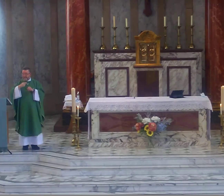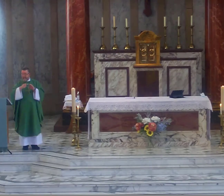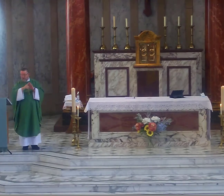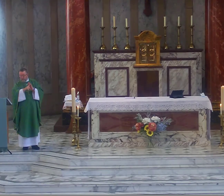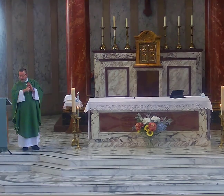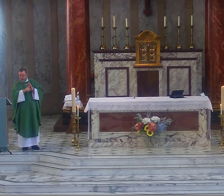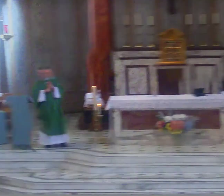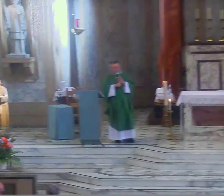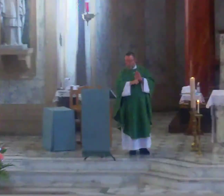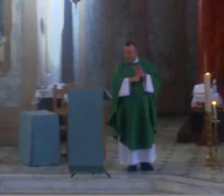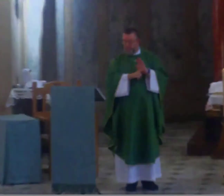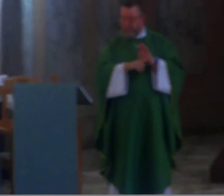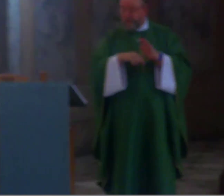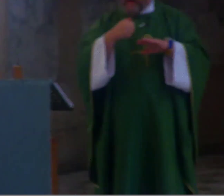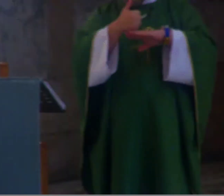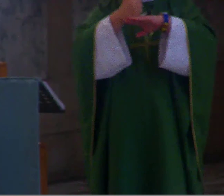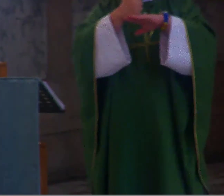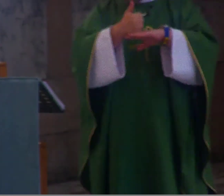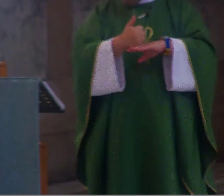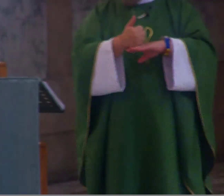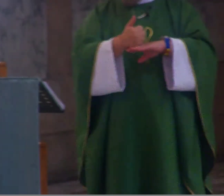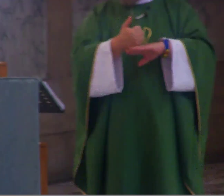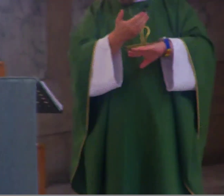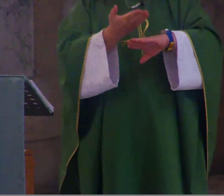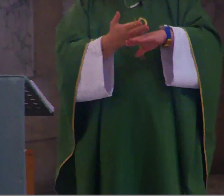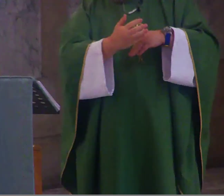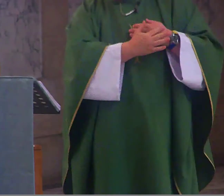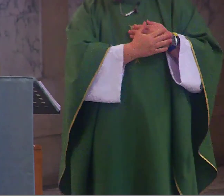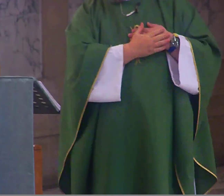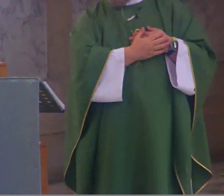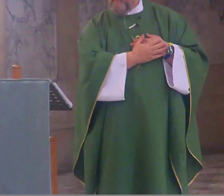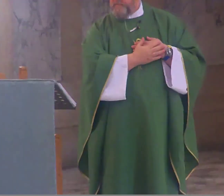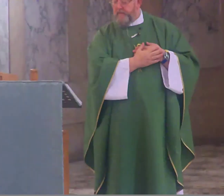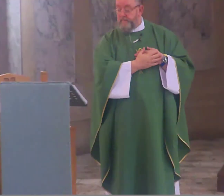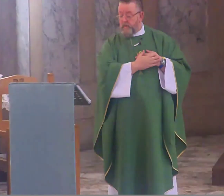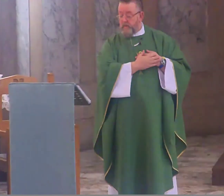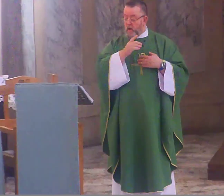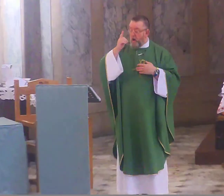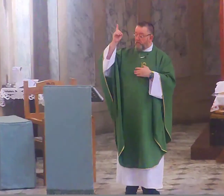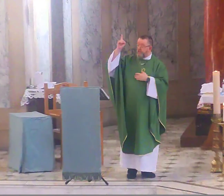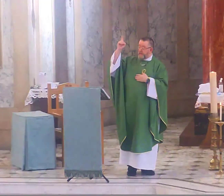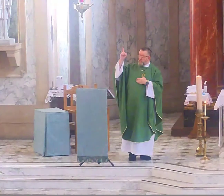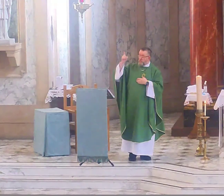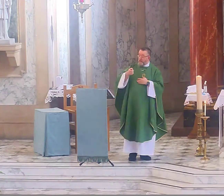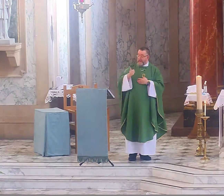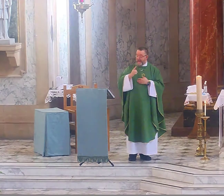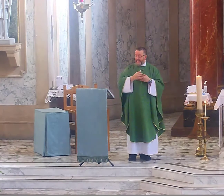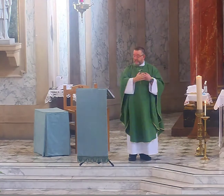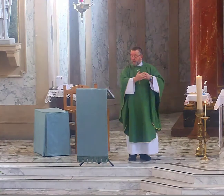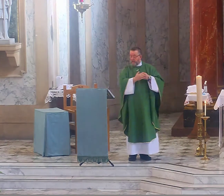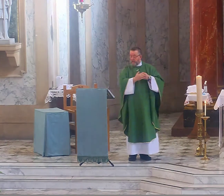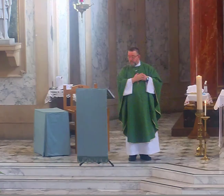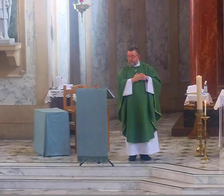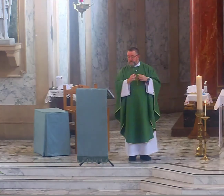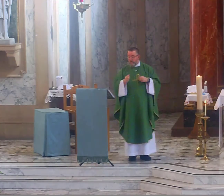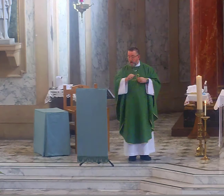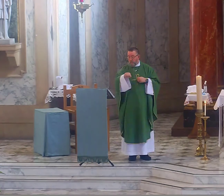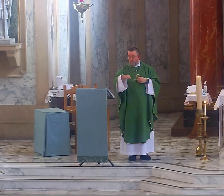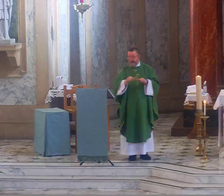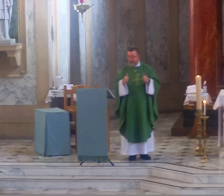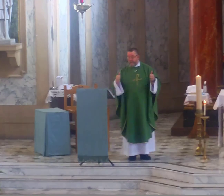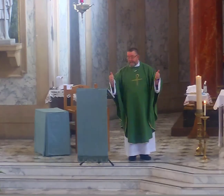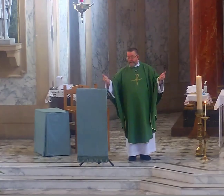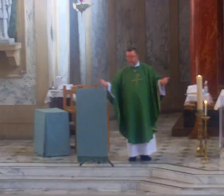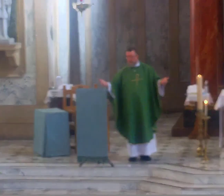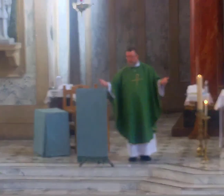your sacred law is founded on love of you and love